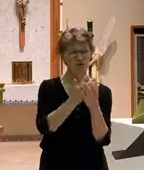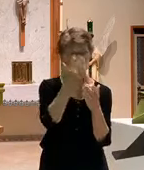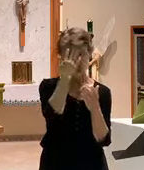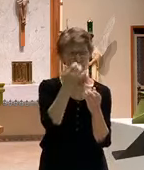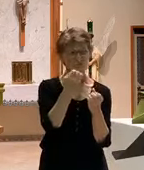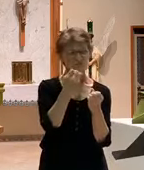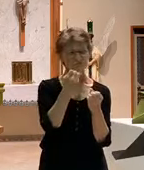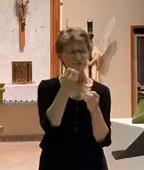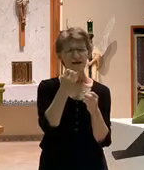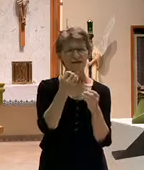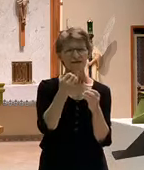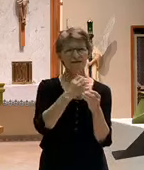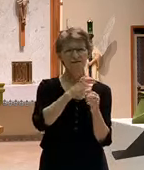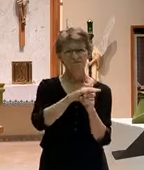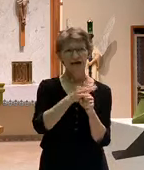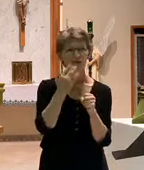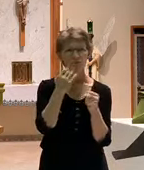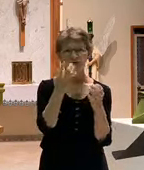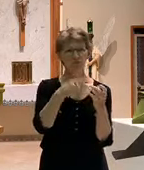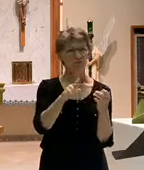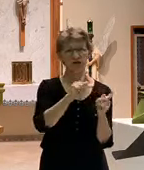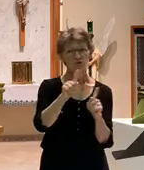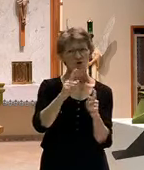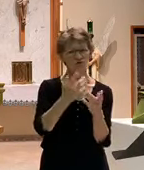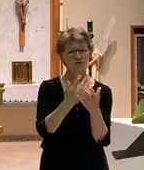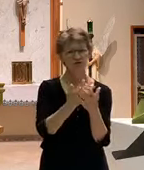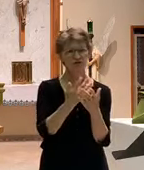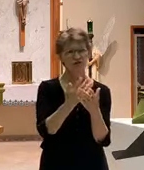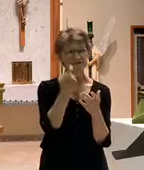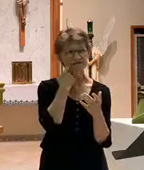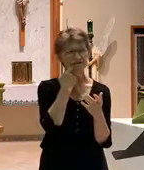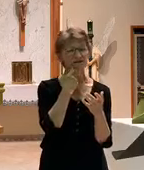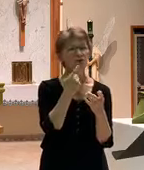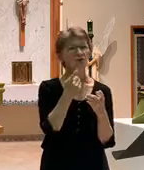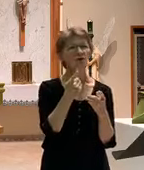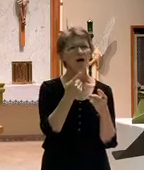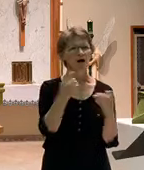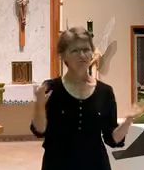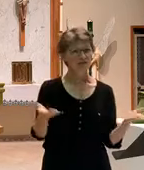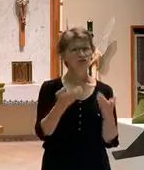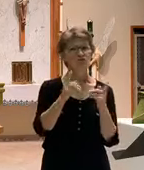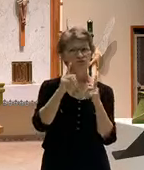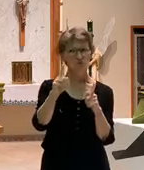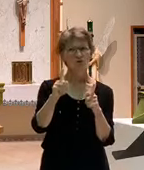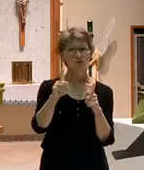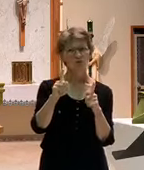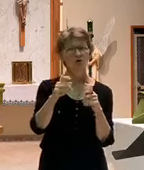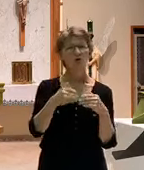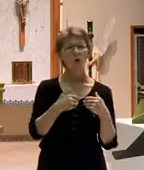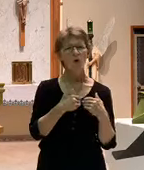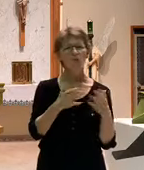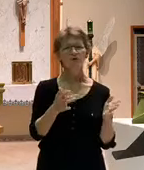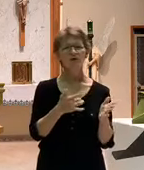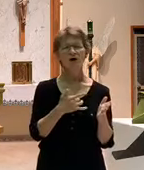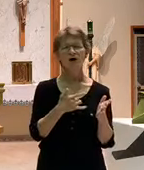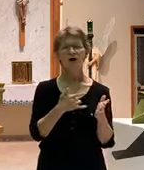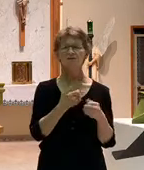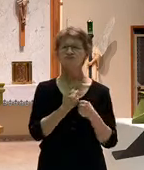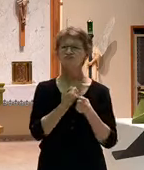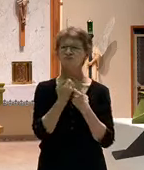consider bringing yourself before God in that sacrament and opening your heart in that sacrament to receive God and to remove